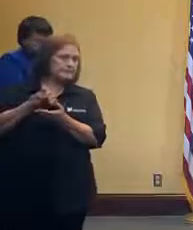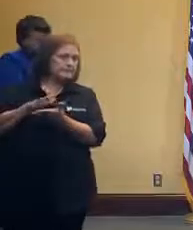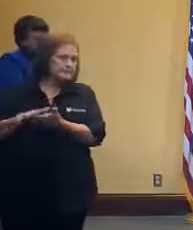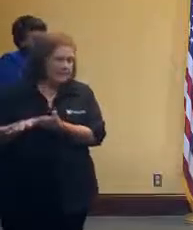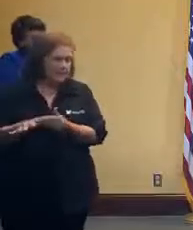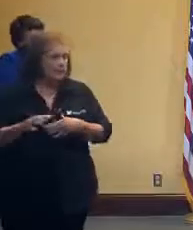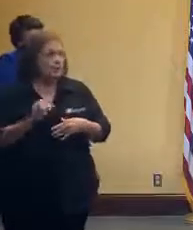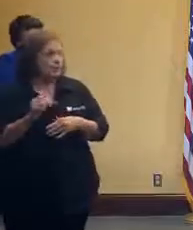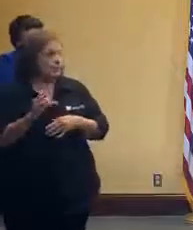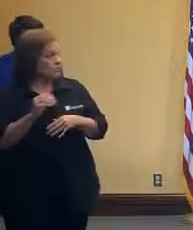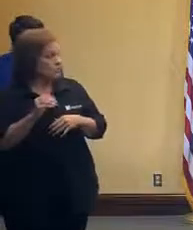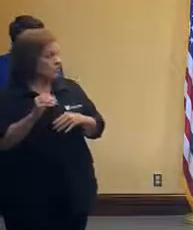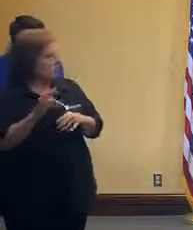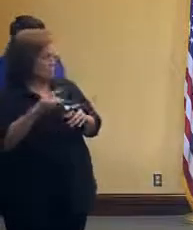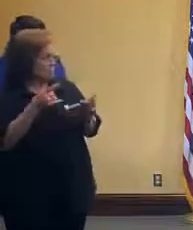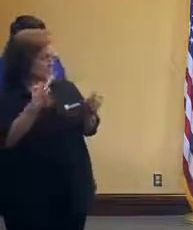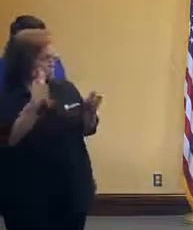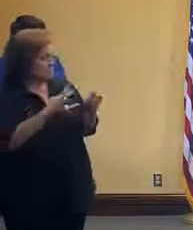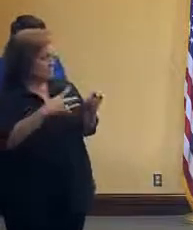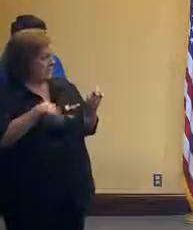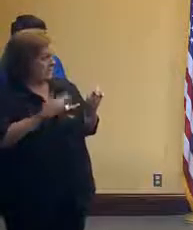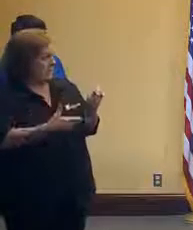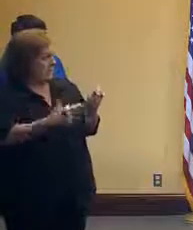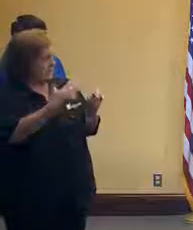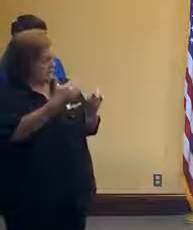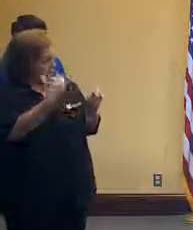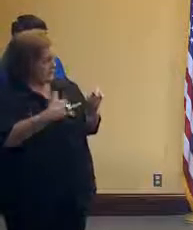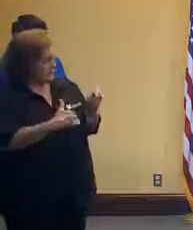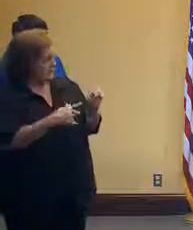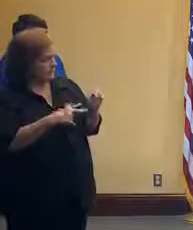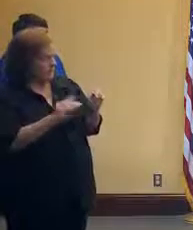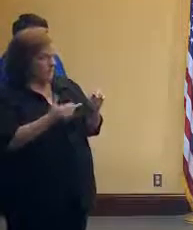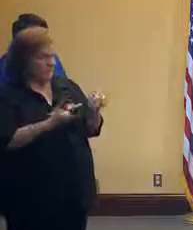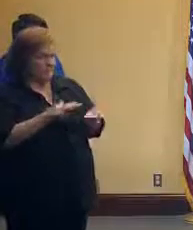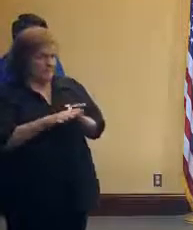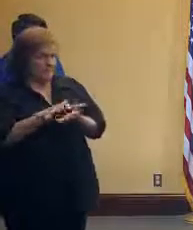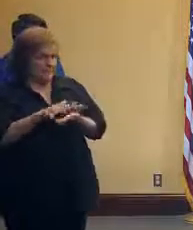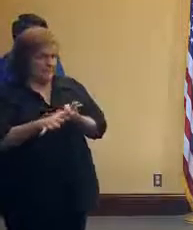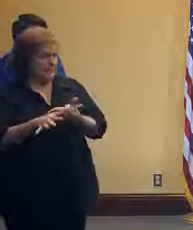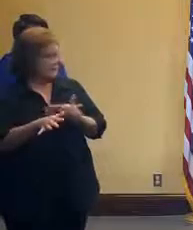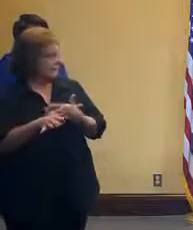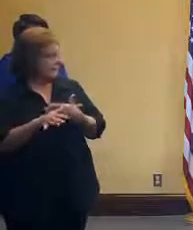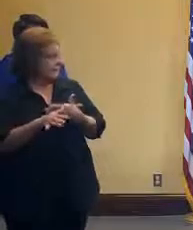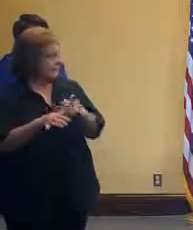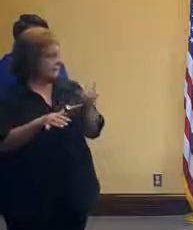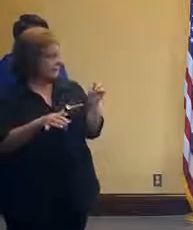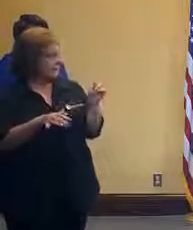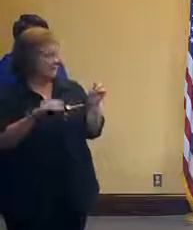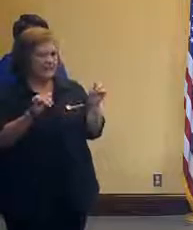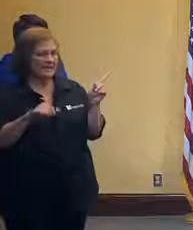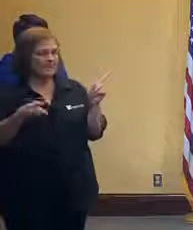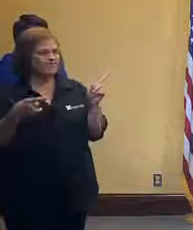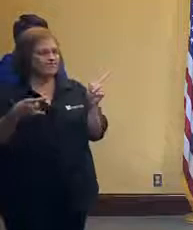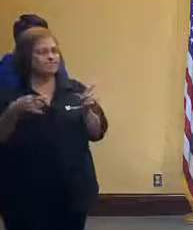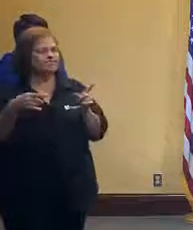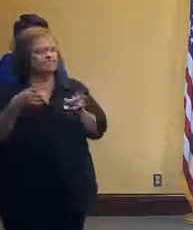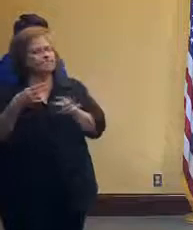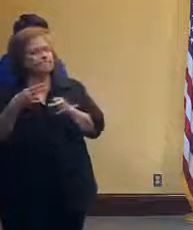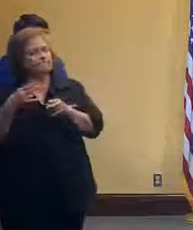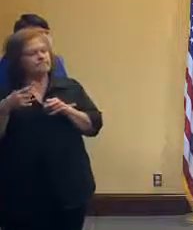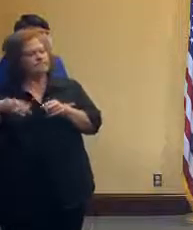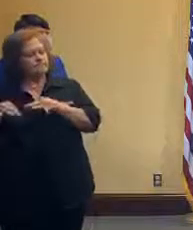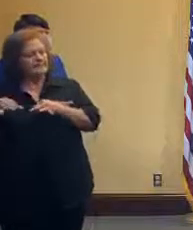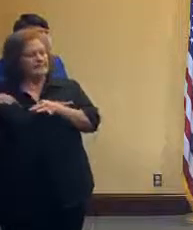So if you take down the next stage, you'll see our expenses. Now, this is preliminary. As the mayor said, the department